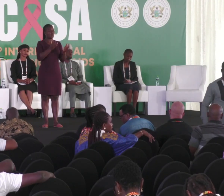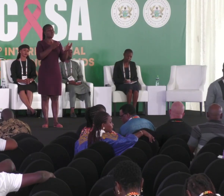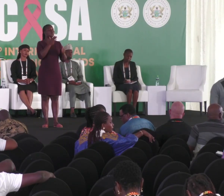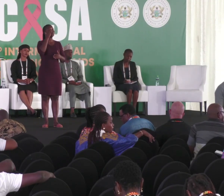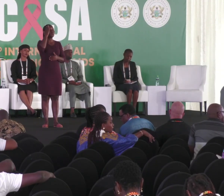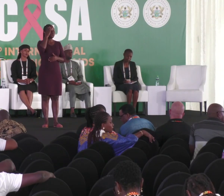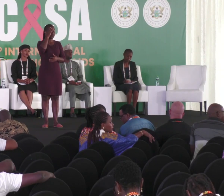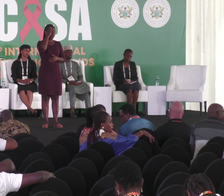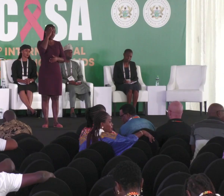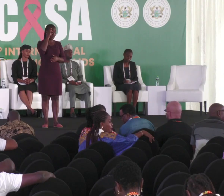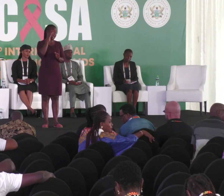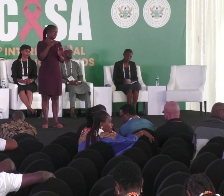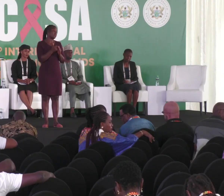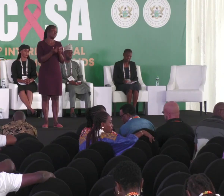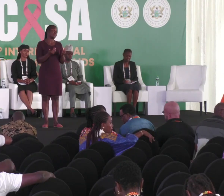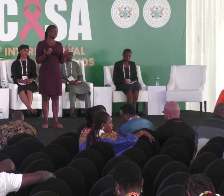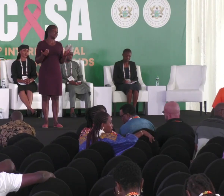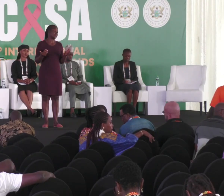how